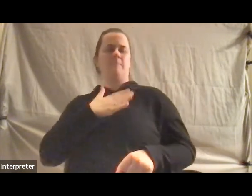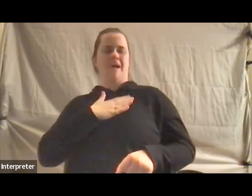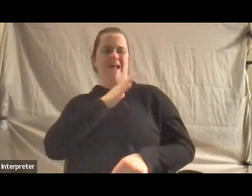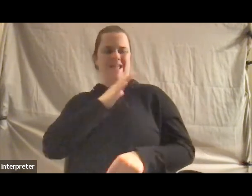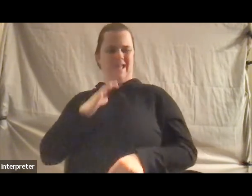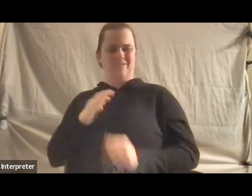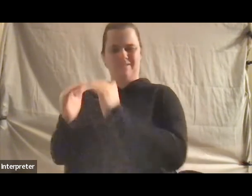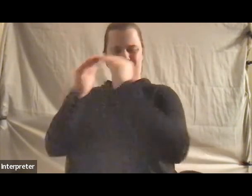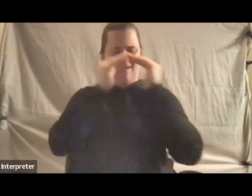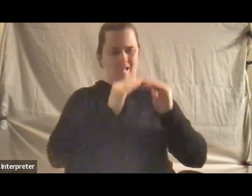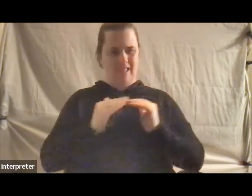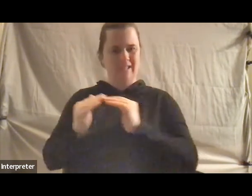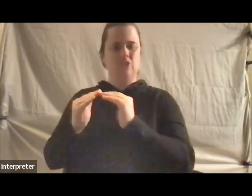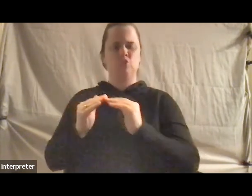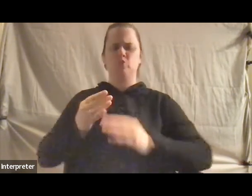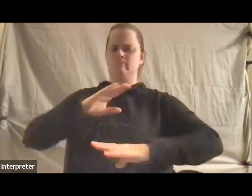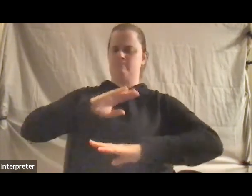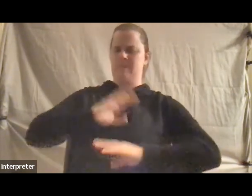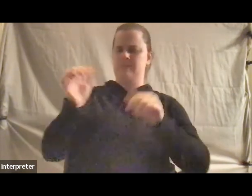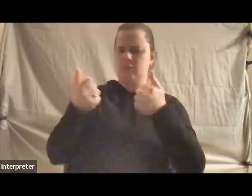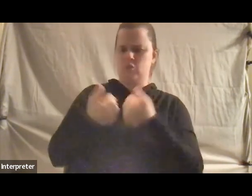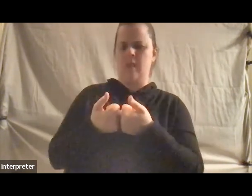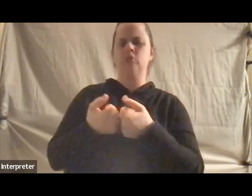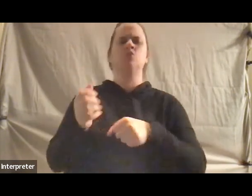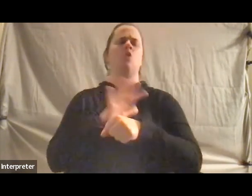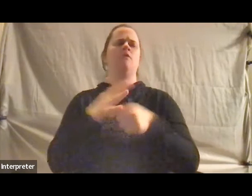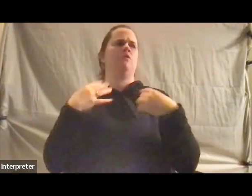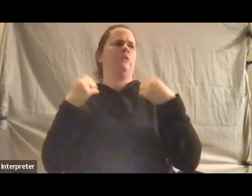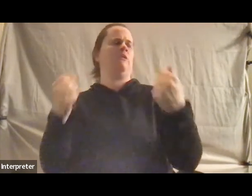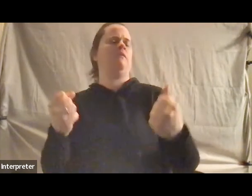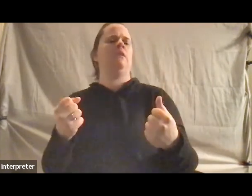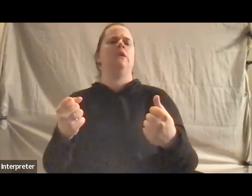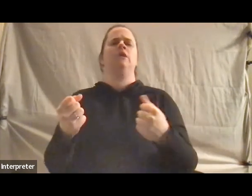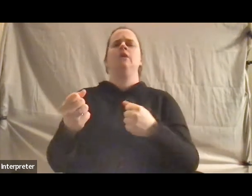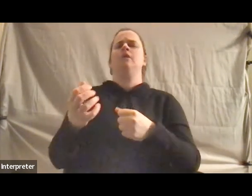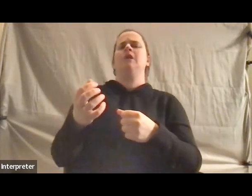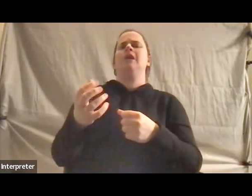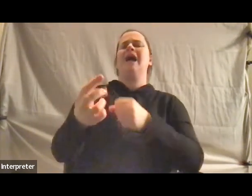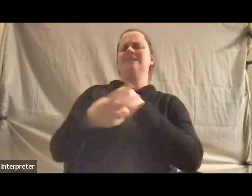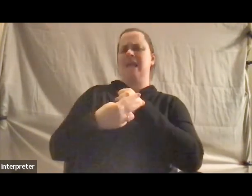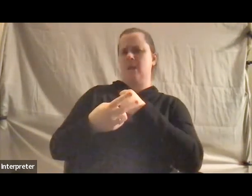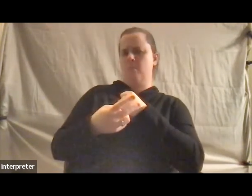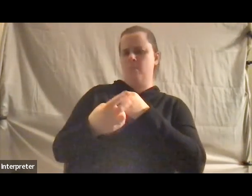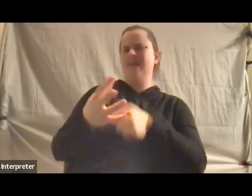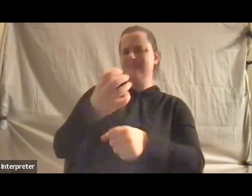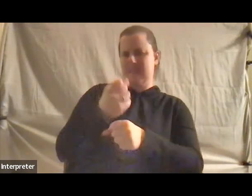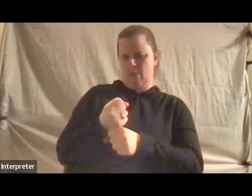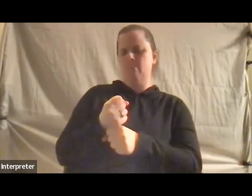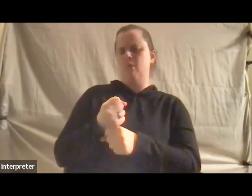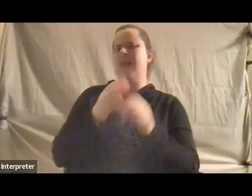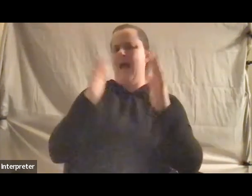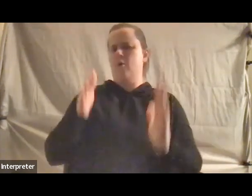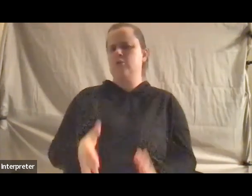challenges of public safety, COVID recovery, attainable housing, and homelessness. I shared